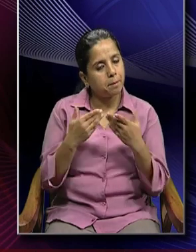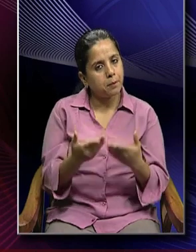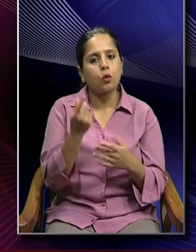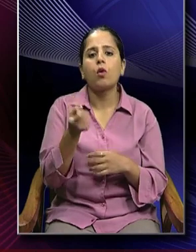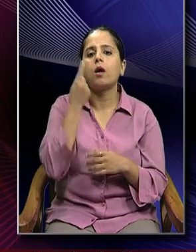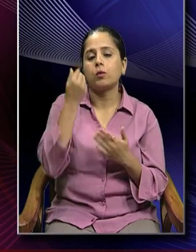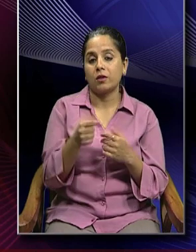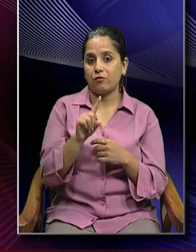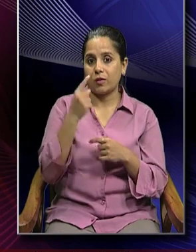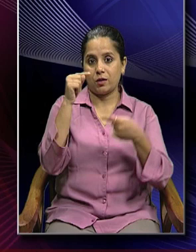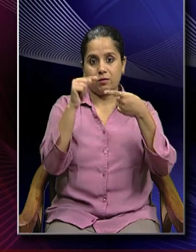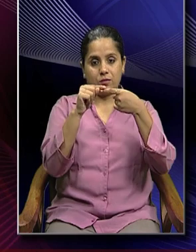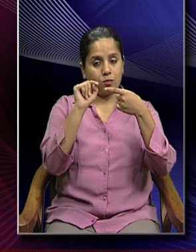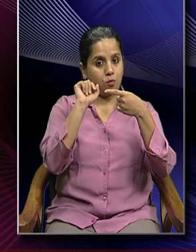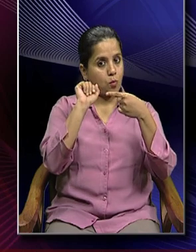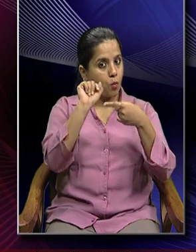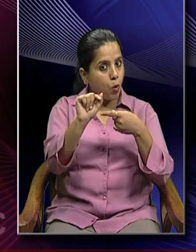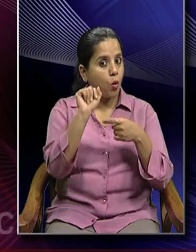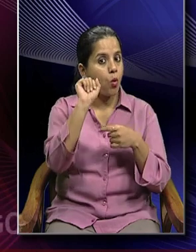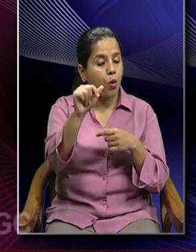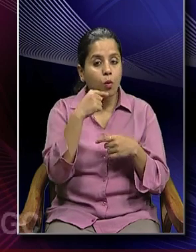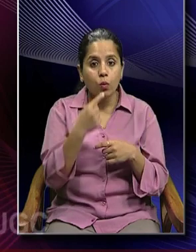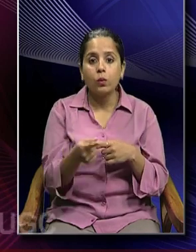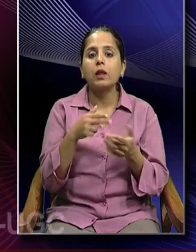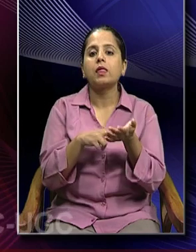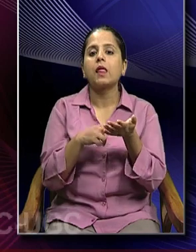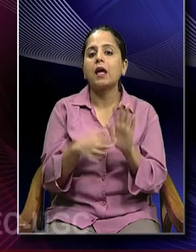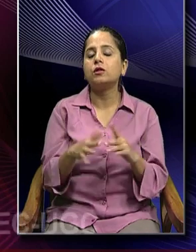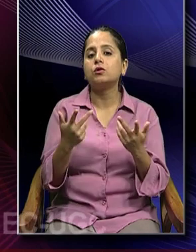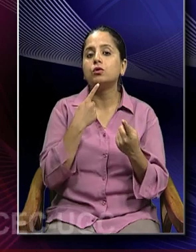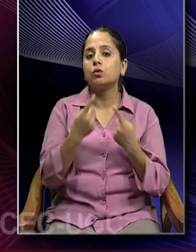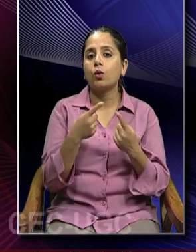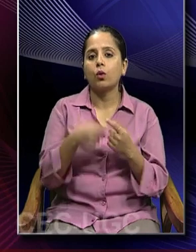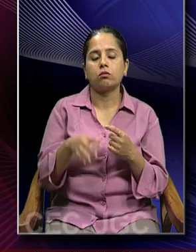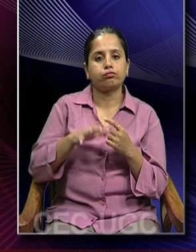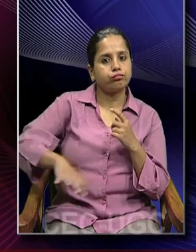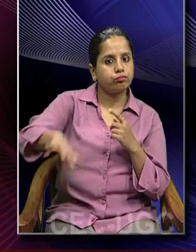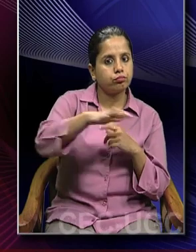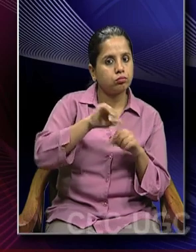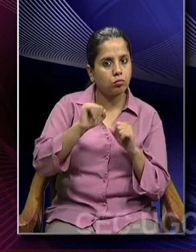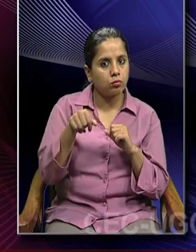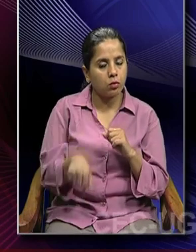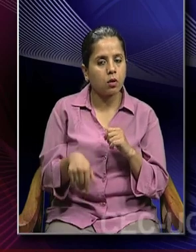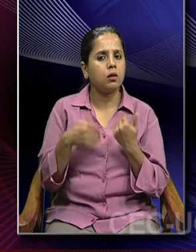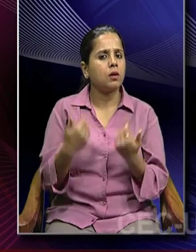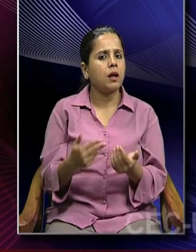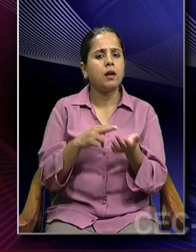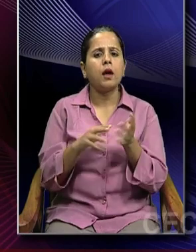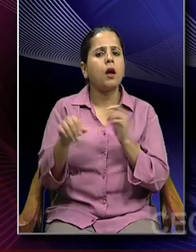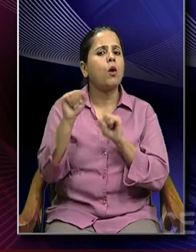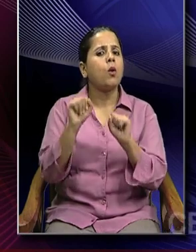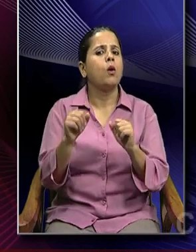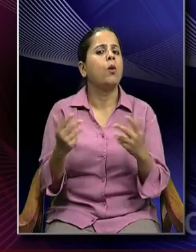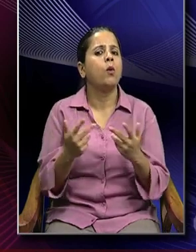is the first point where we actually talked about the nature of sector's development matrix. What is the nature of that